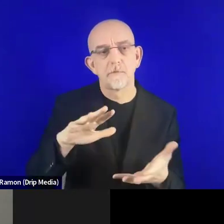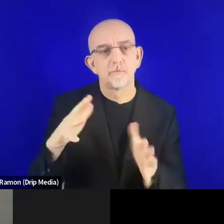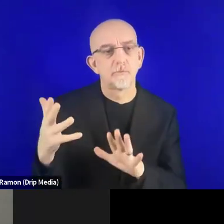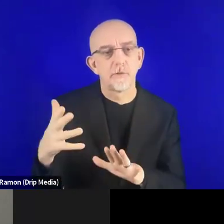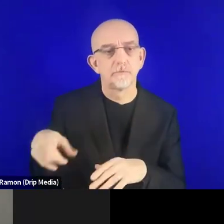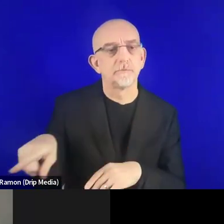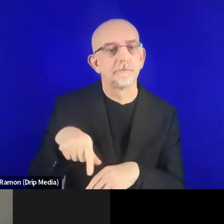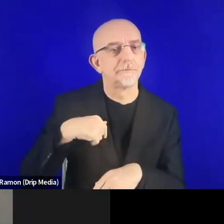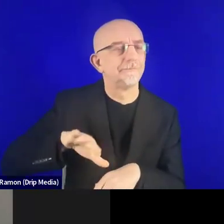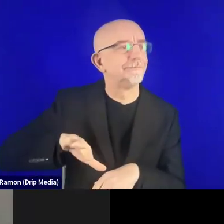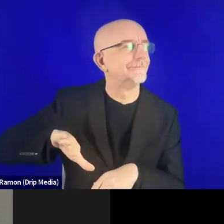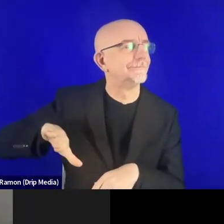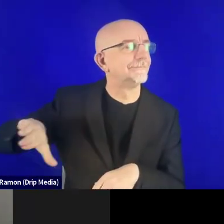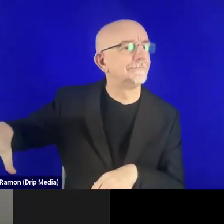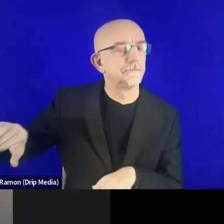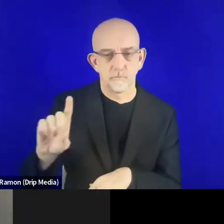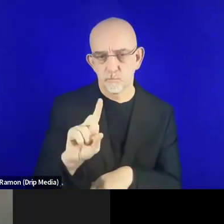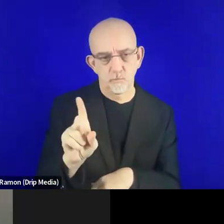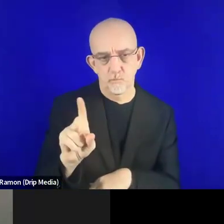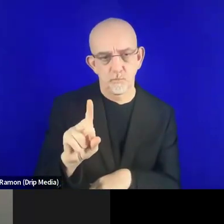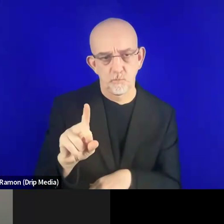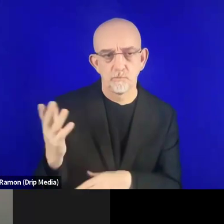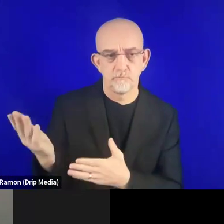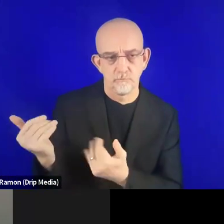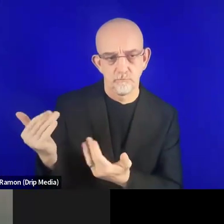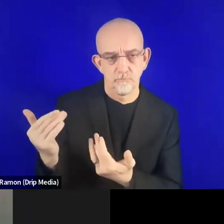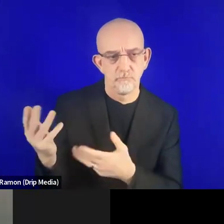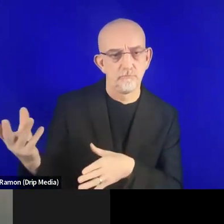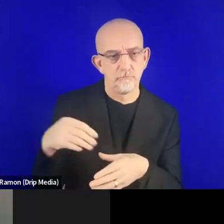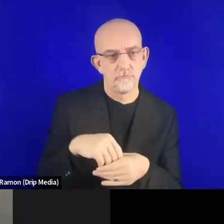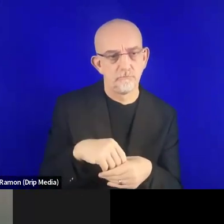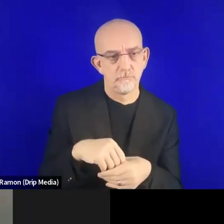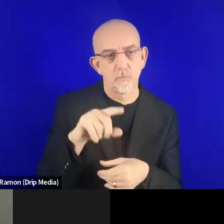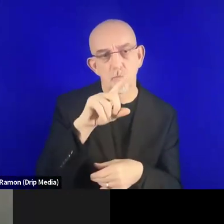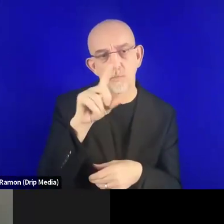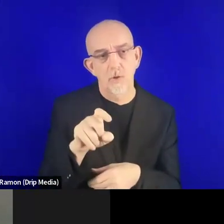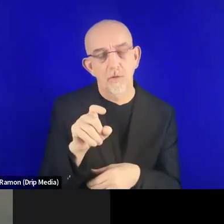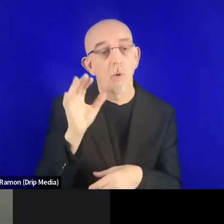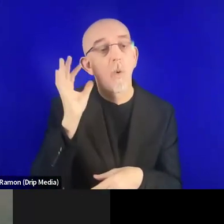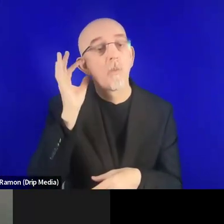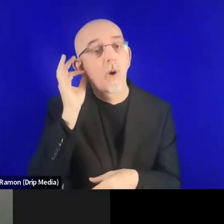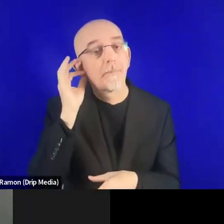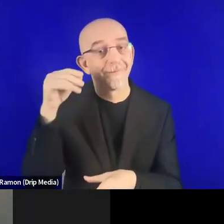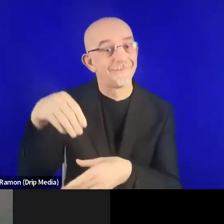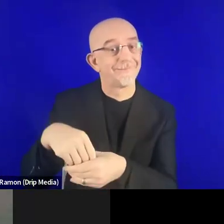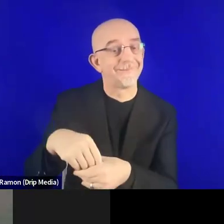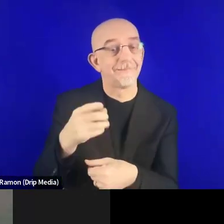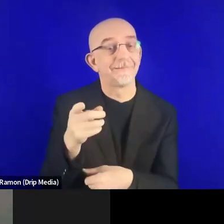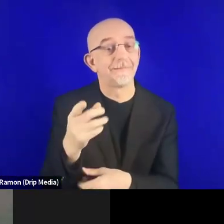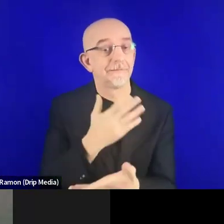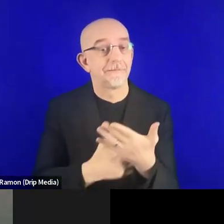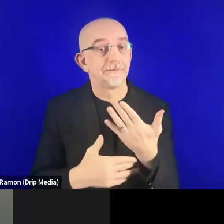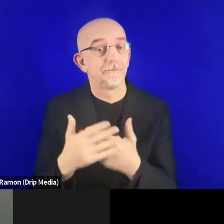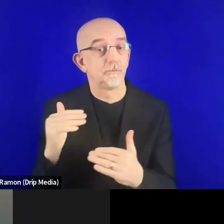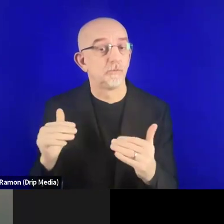also operate as an intersectional group that have to also look at some intersectional issues that affect women